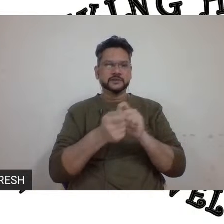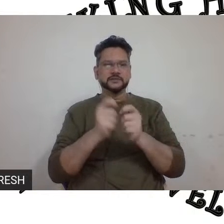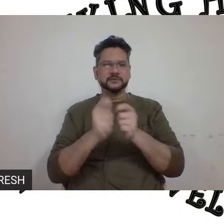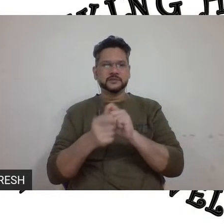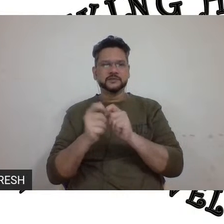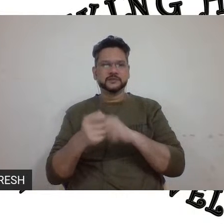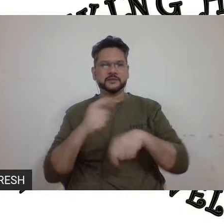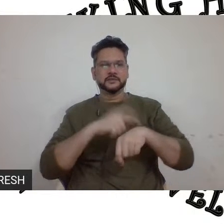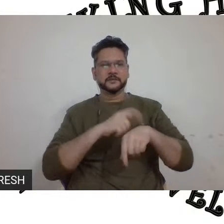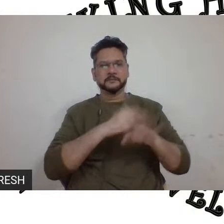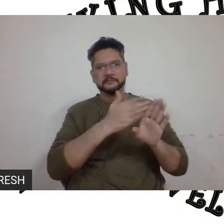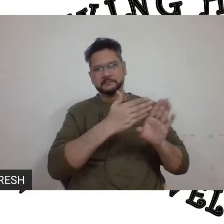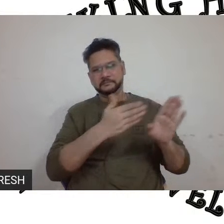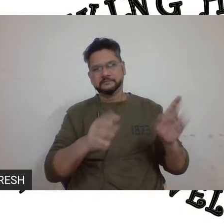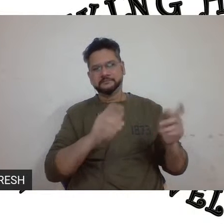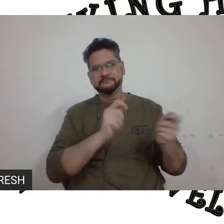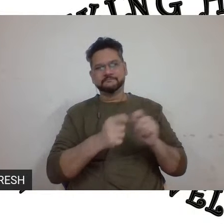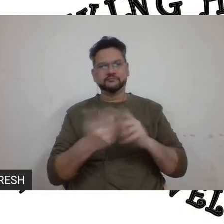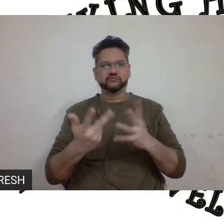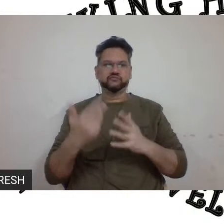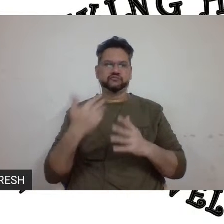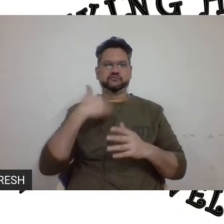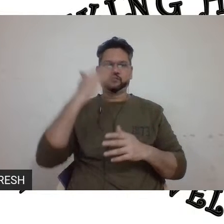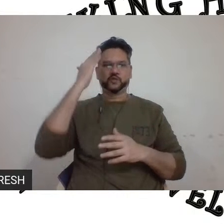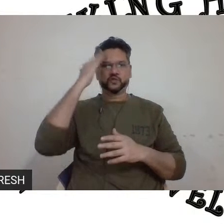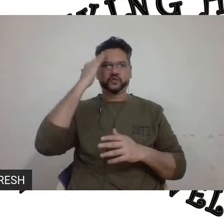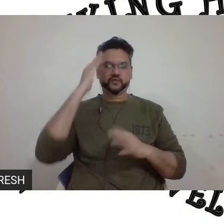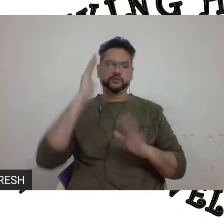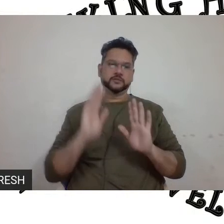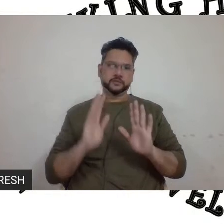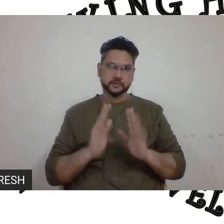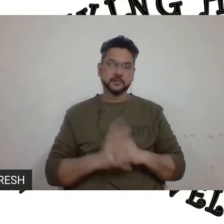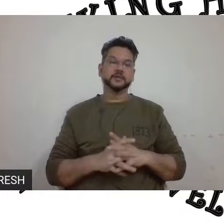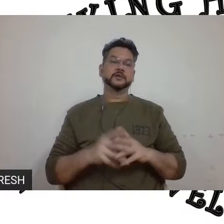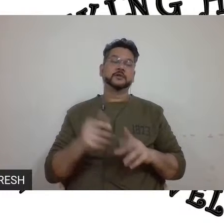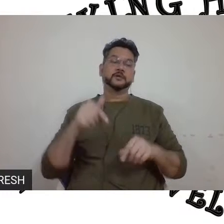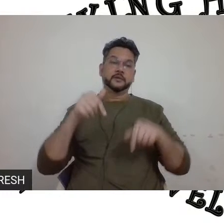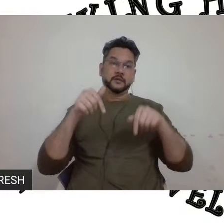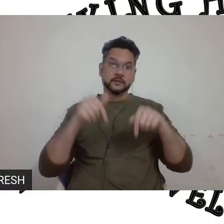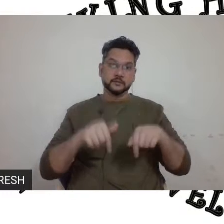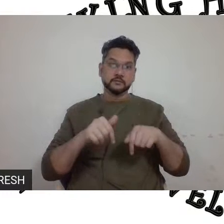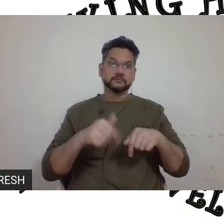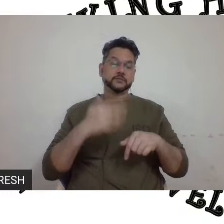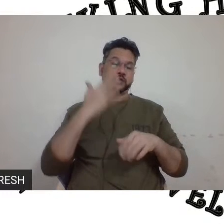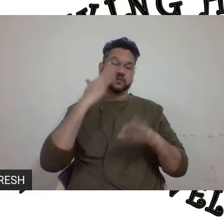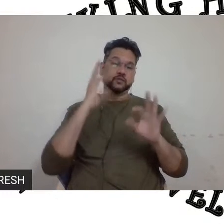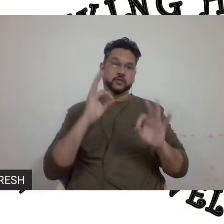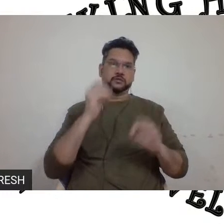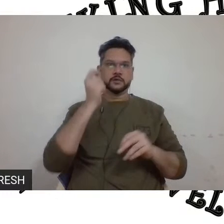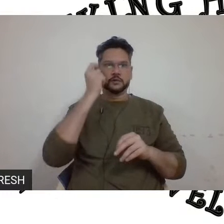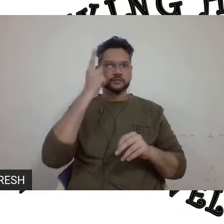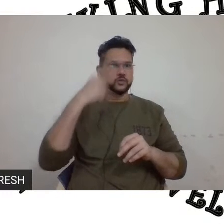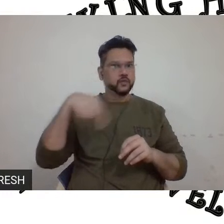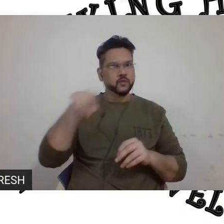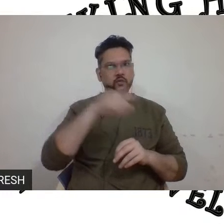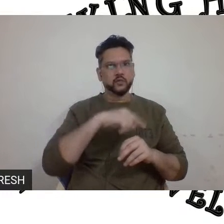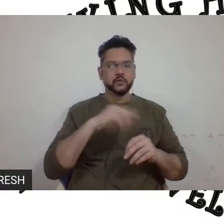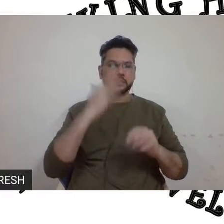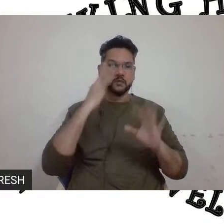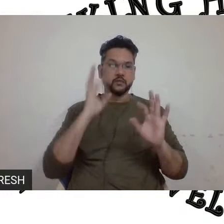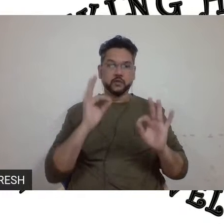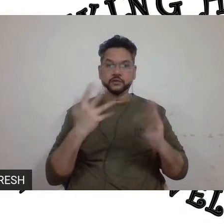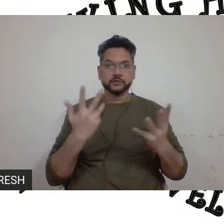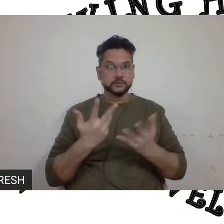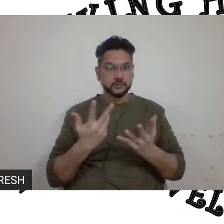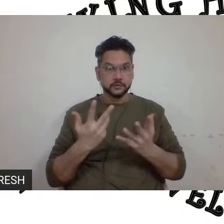in terms of that, it's very important to understand why the government sector